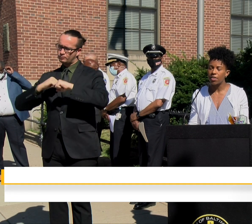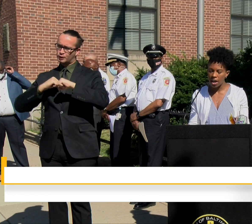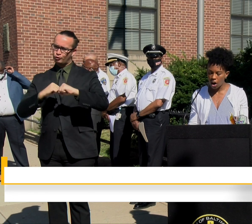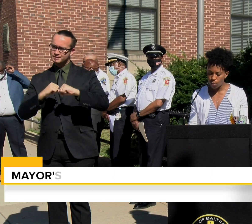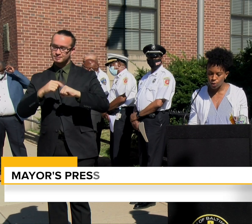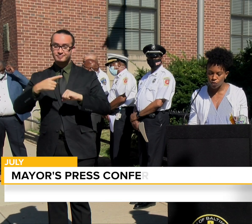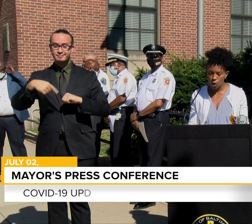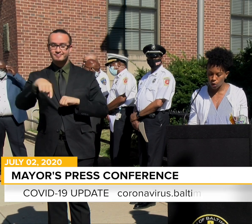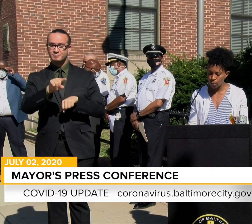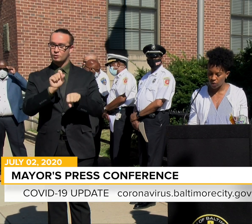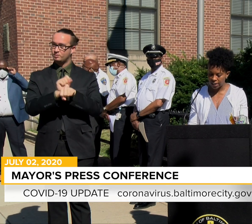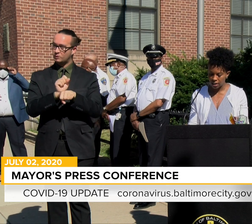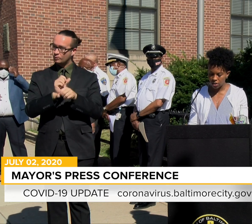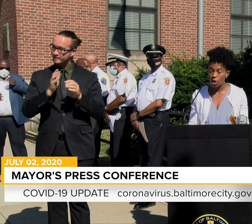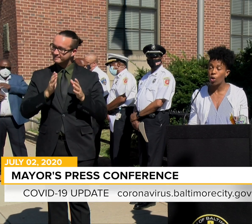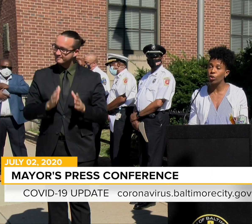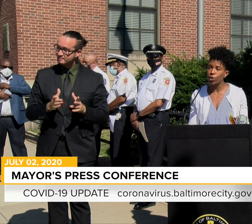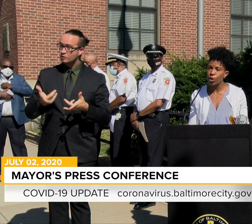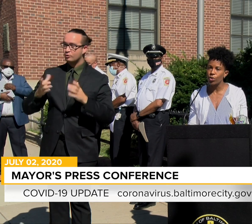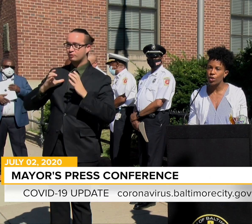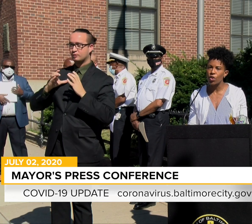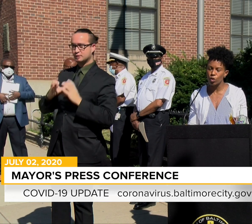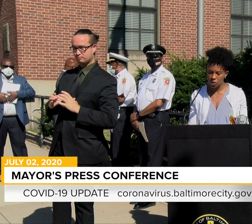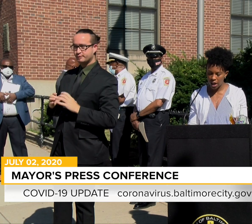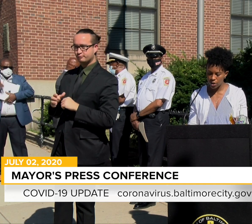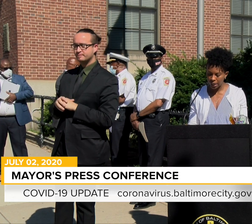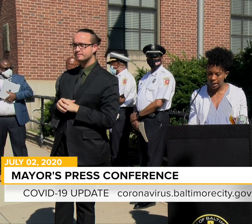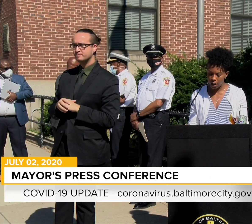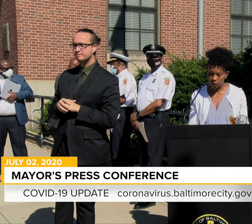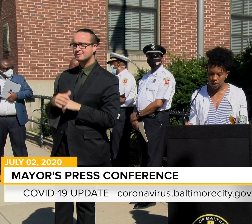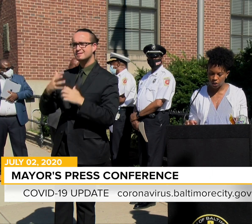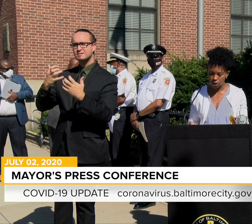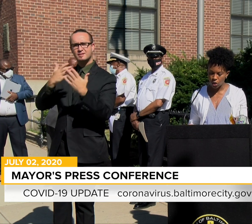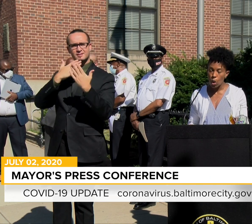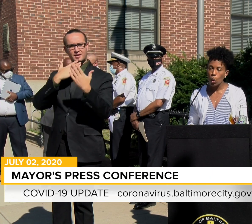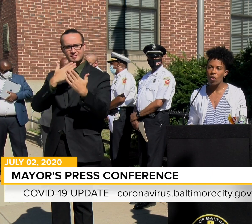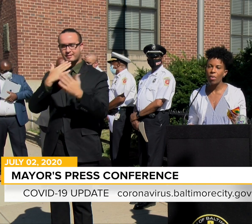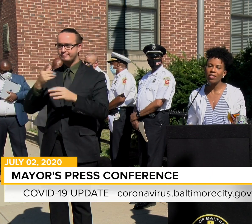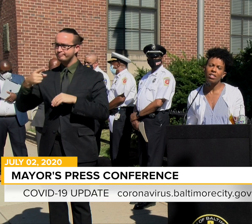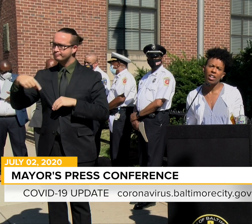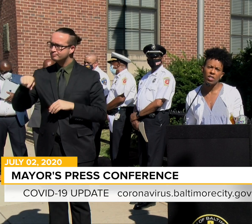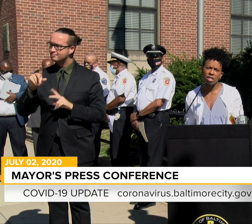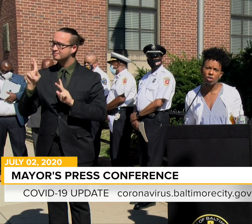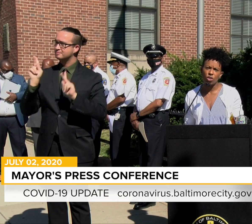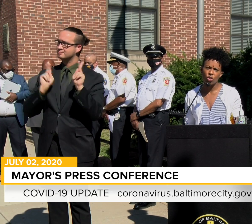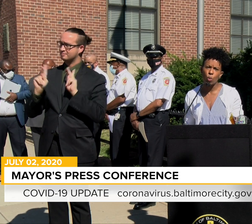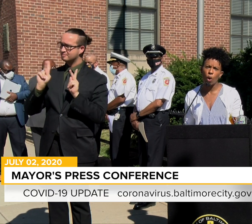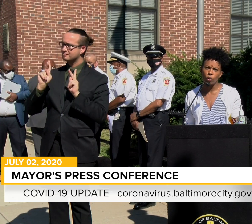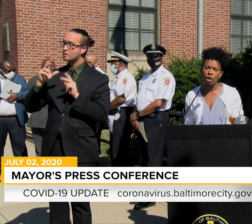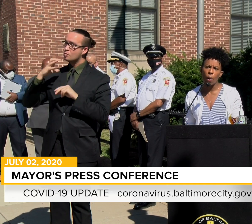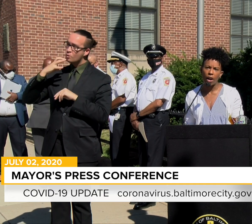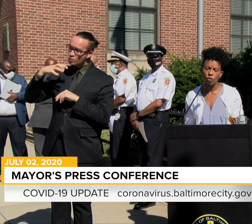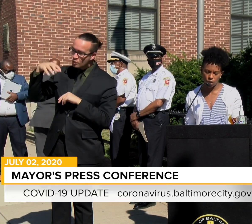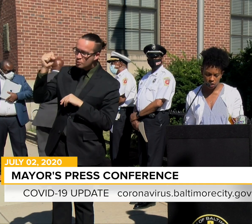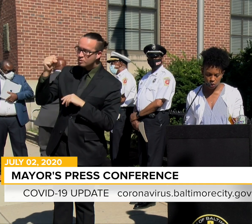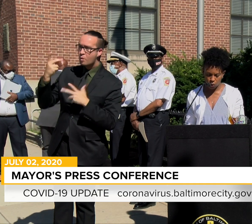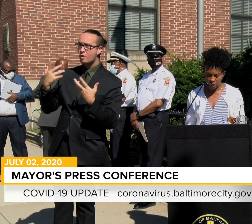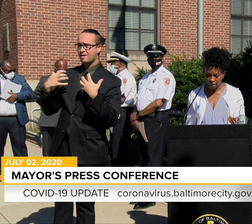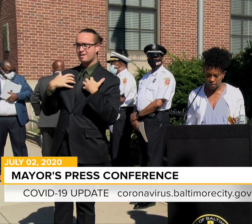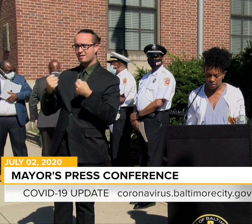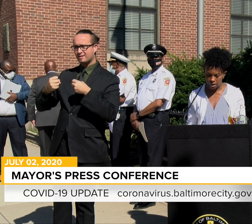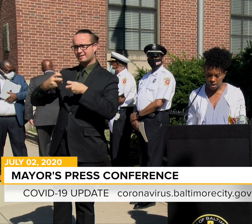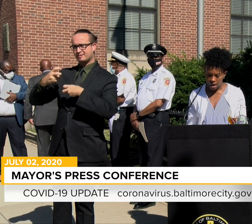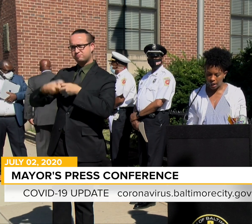I'd like to thank our most vulnerable residents, our older adults, and those with underlying health conditions who have made the tough decisions to only go out for